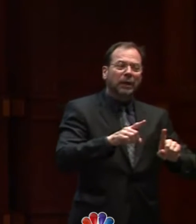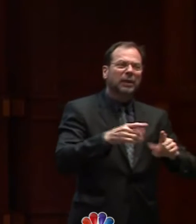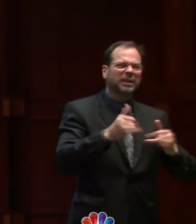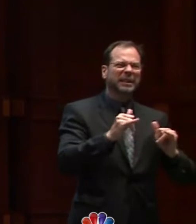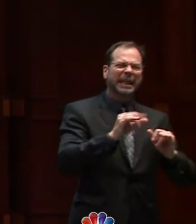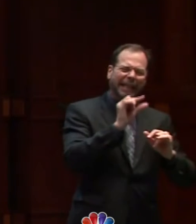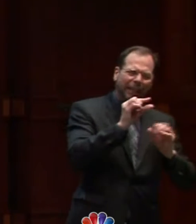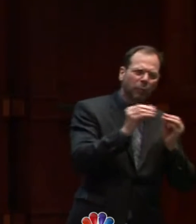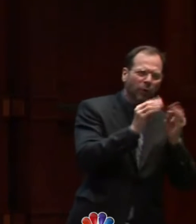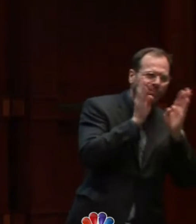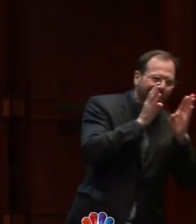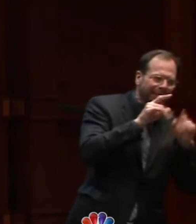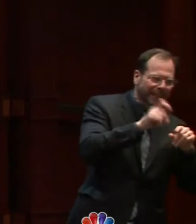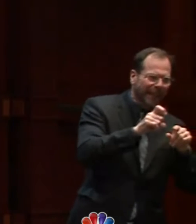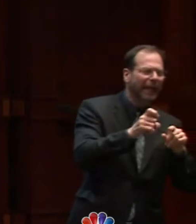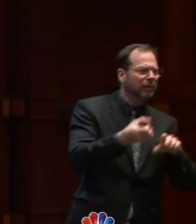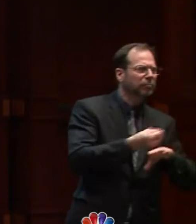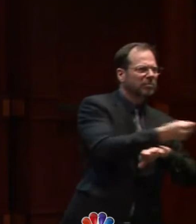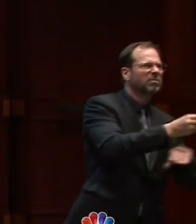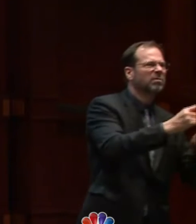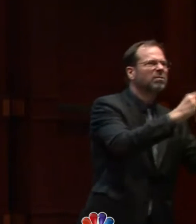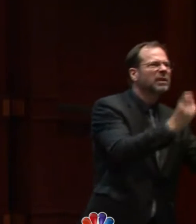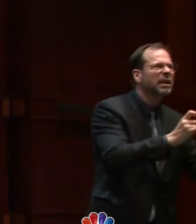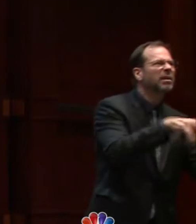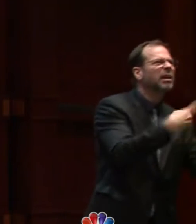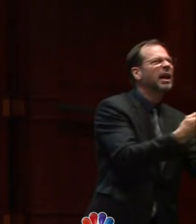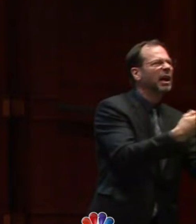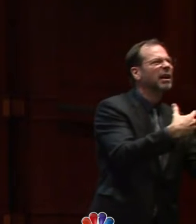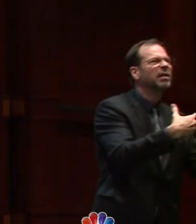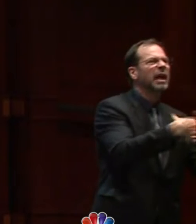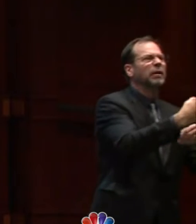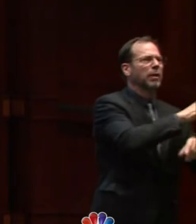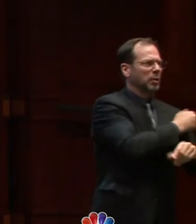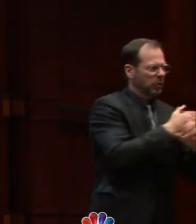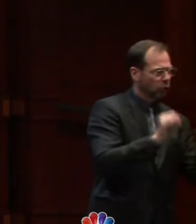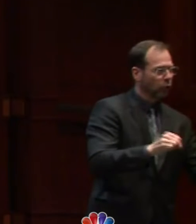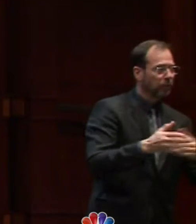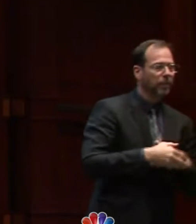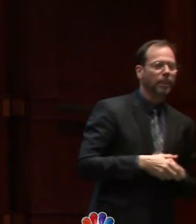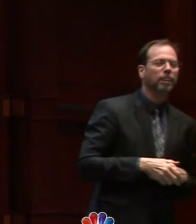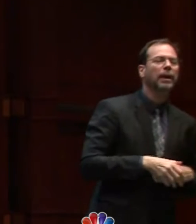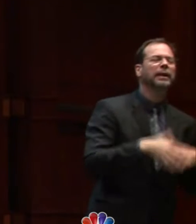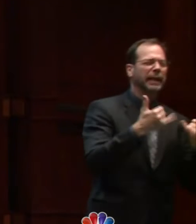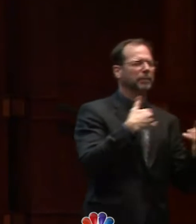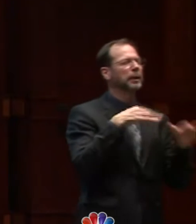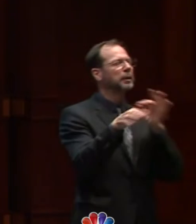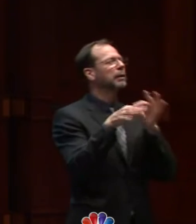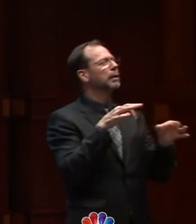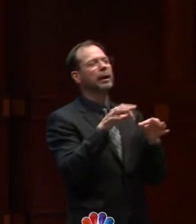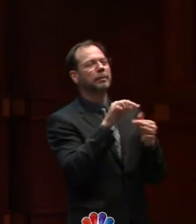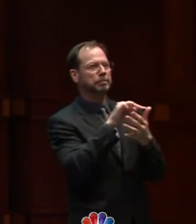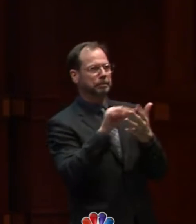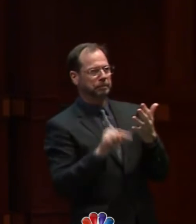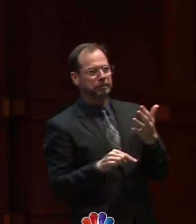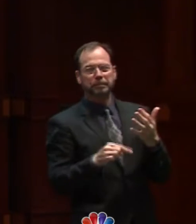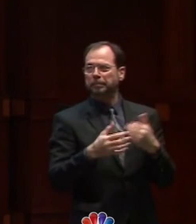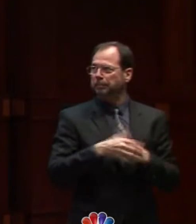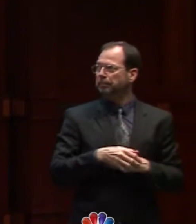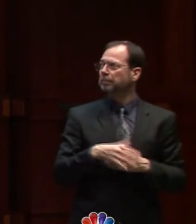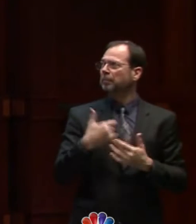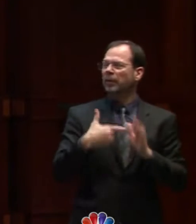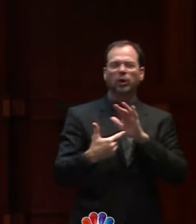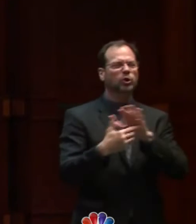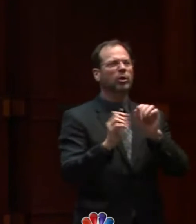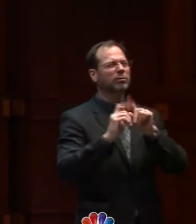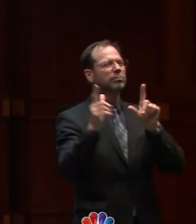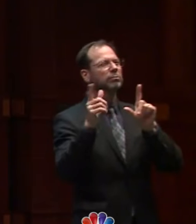the extraordinary support that a hospital in this type of situation would require. So let's walk through a few of these. I just want to unpack the slide that the